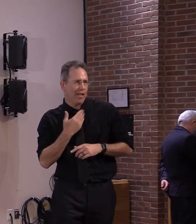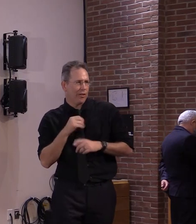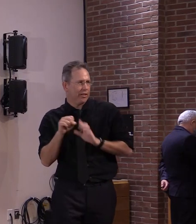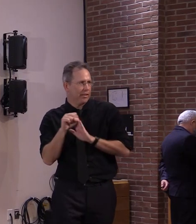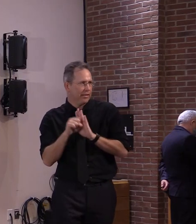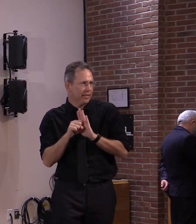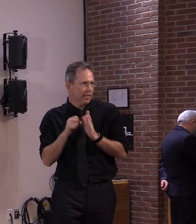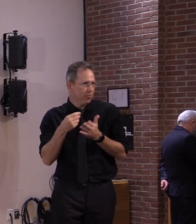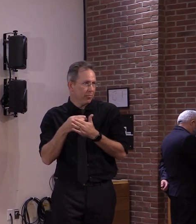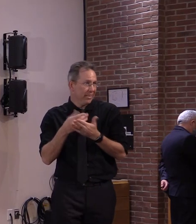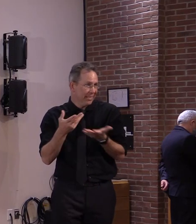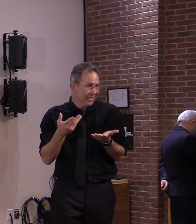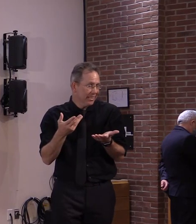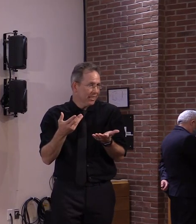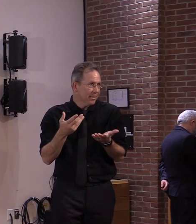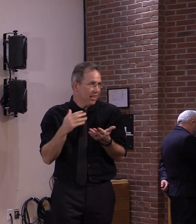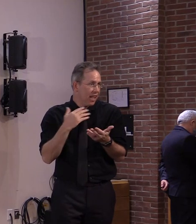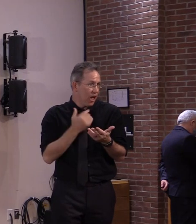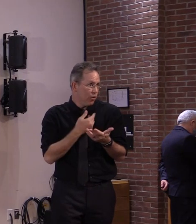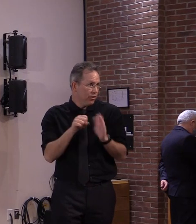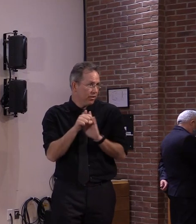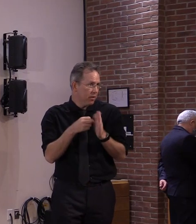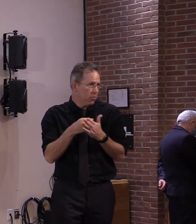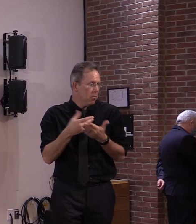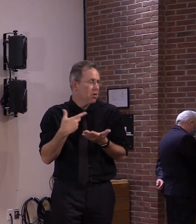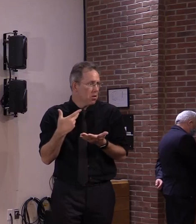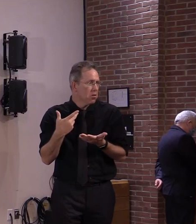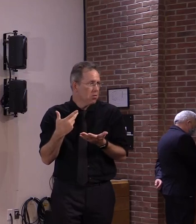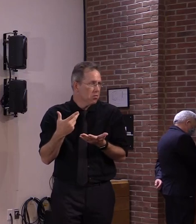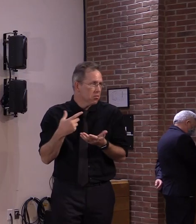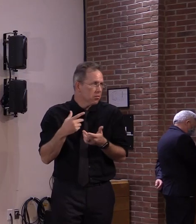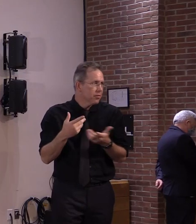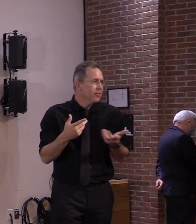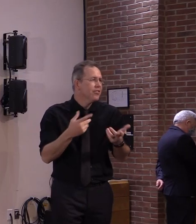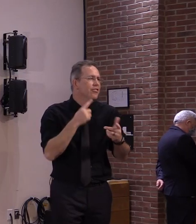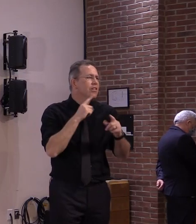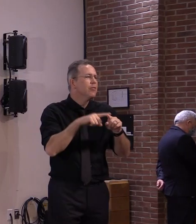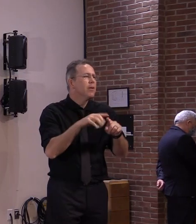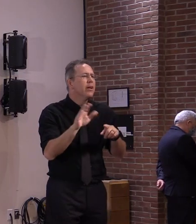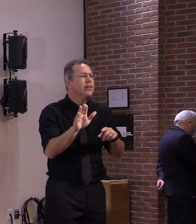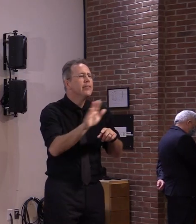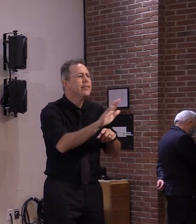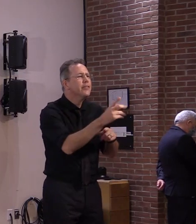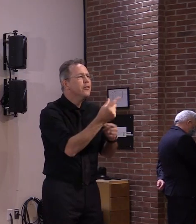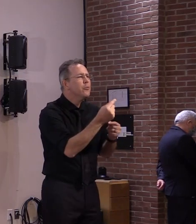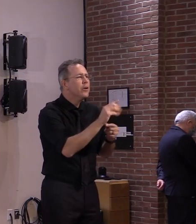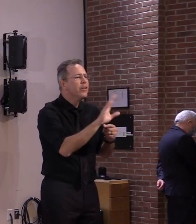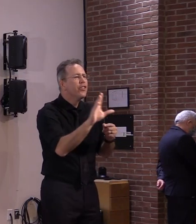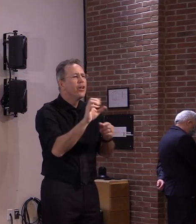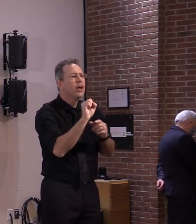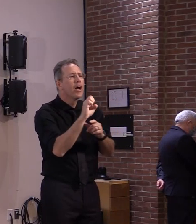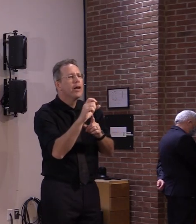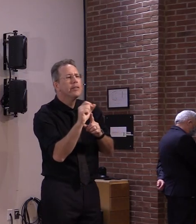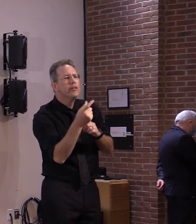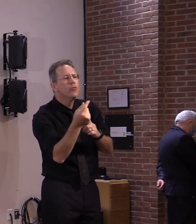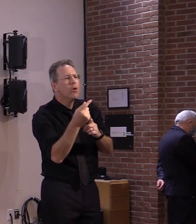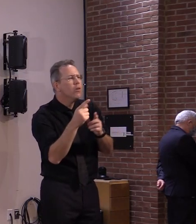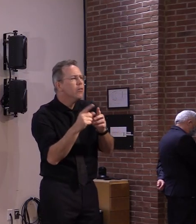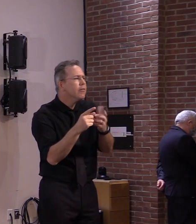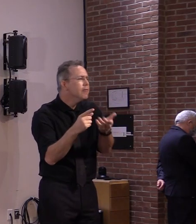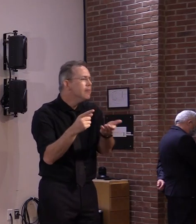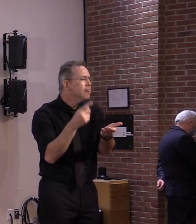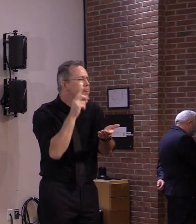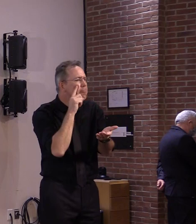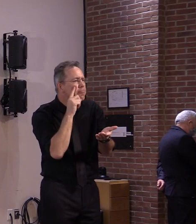out of the trust fund, and it only extends in cases where it may be based on a